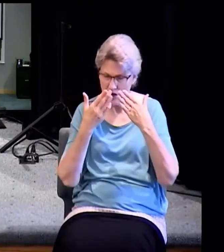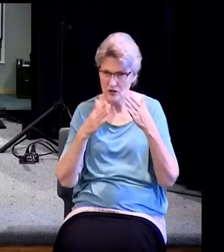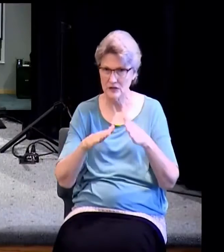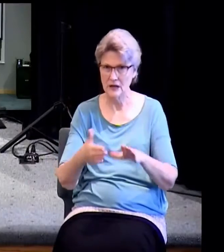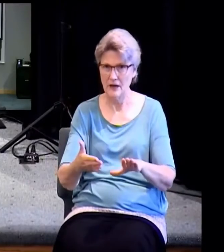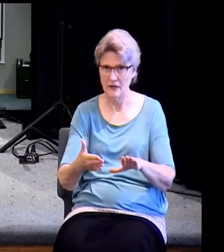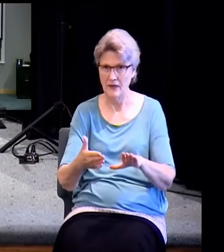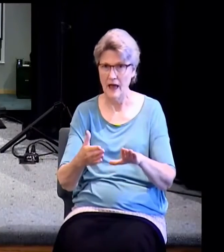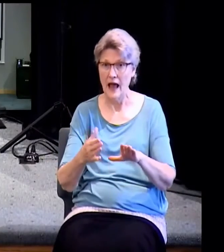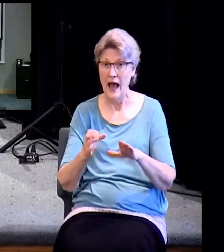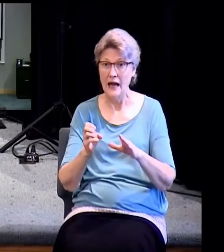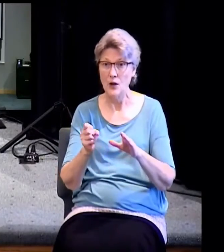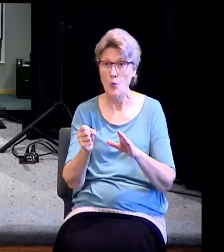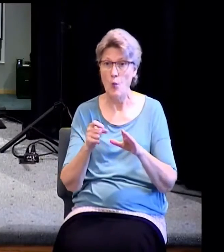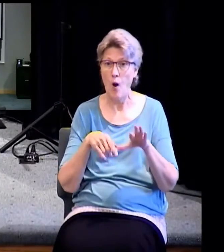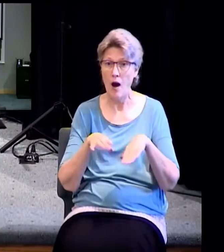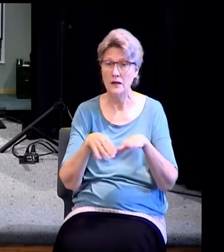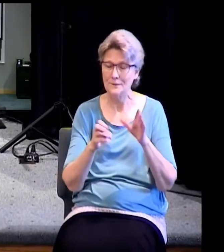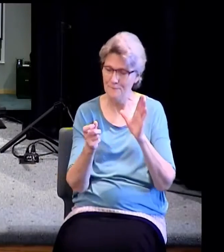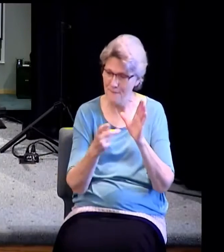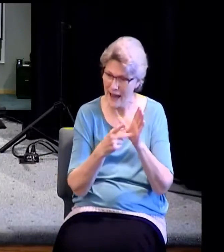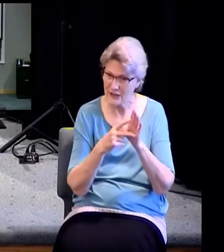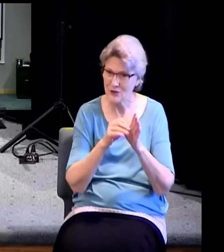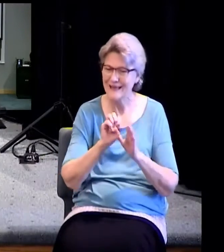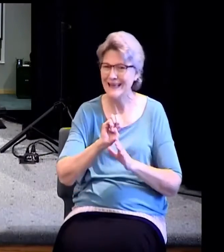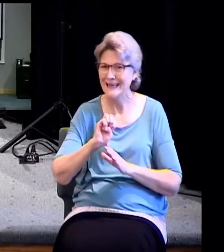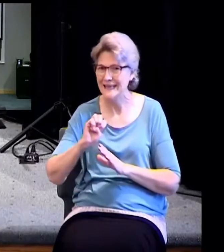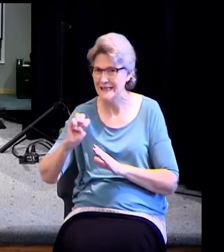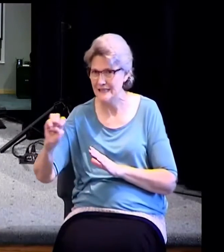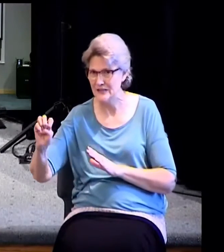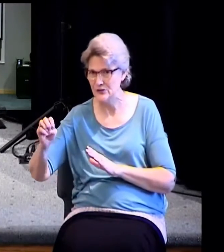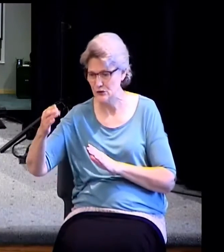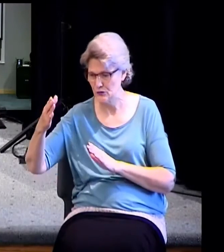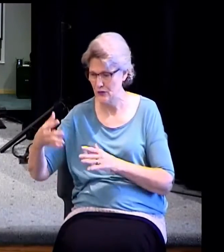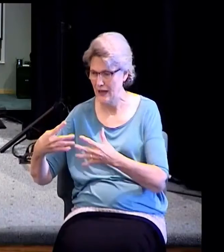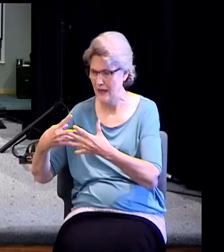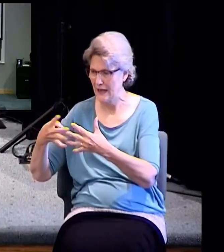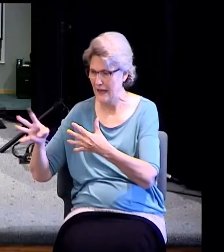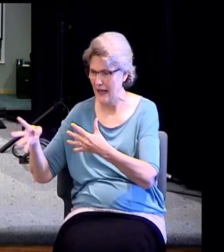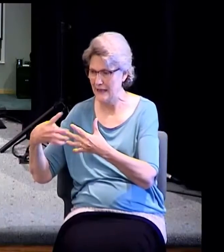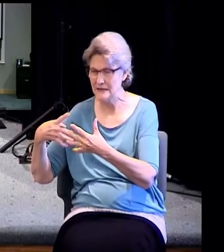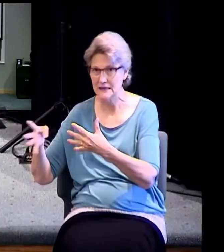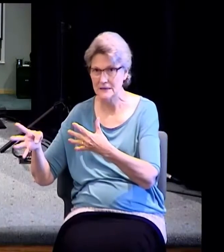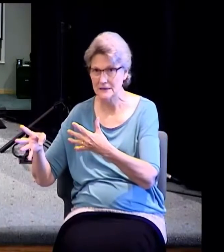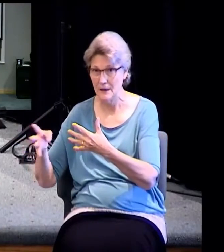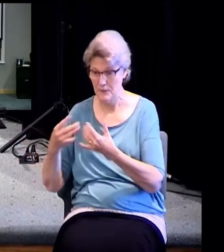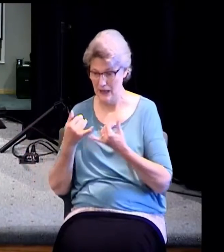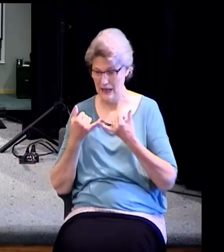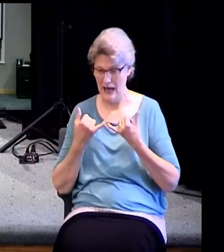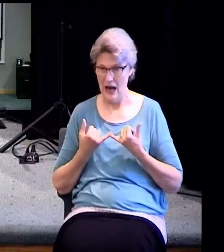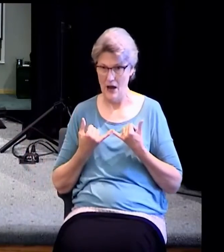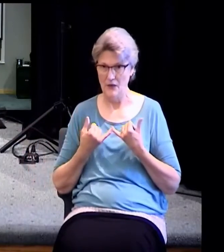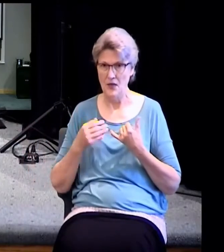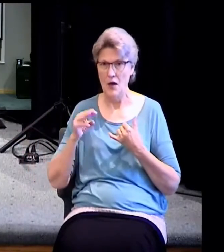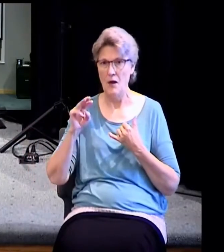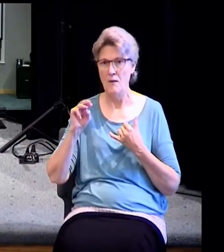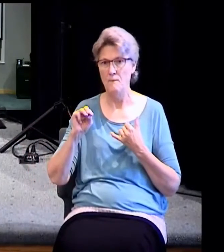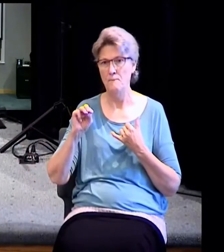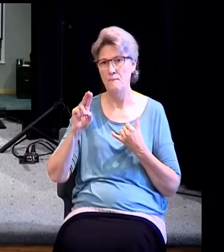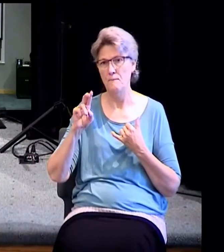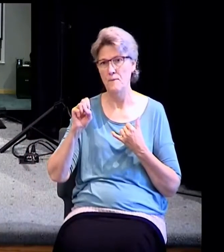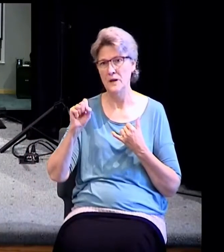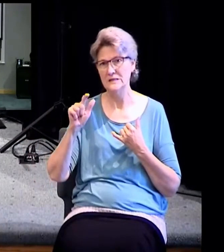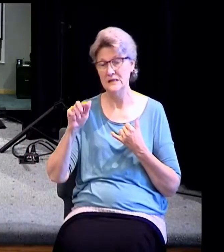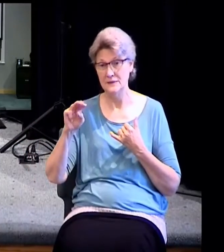is across the Kidron Valley. It's on the eastern side. And now the Muslims have that gate shut up because they don't want